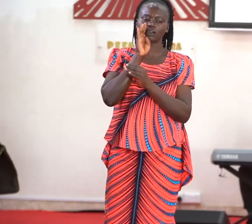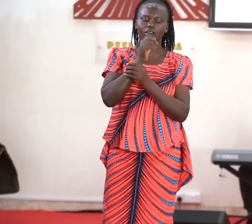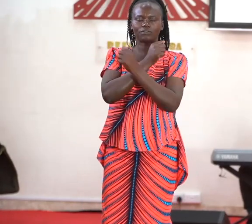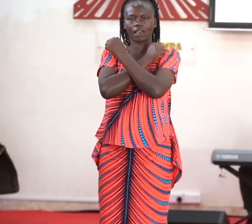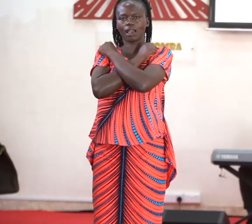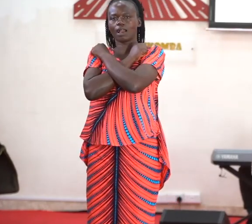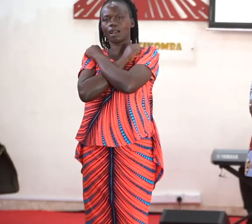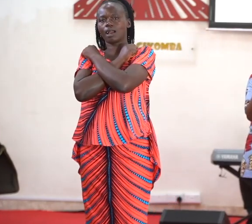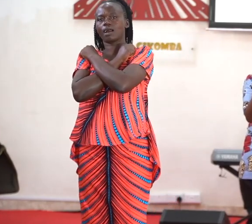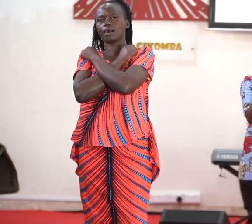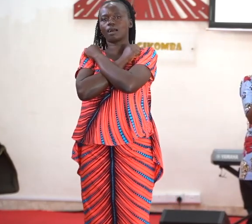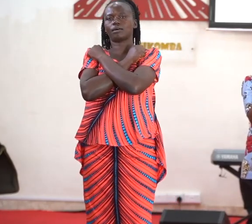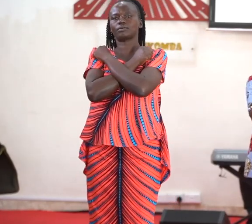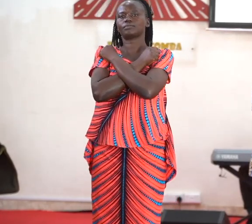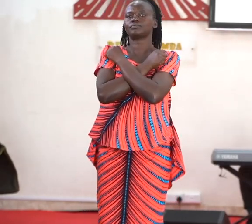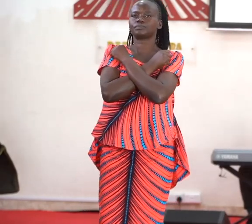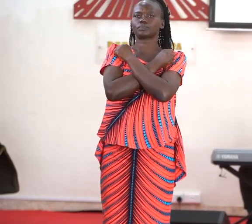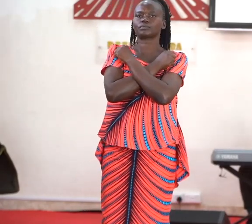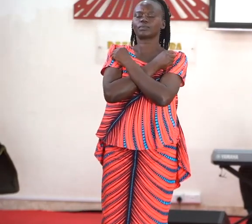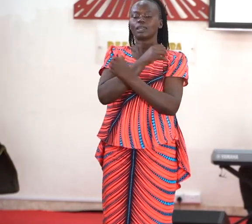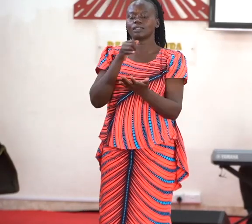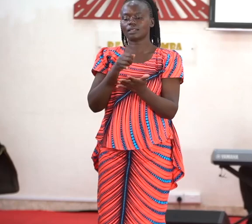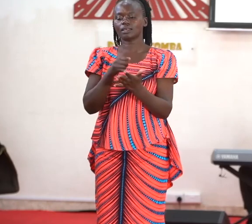whispers of love. For this is my